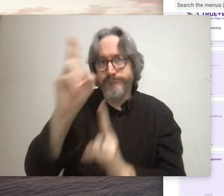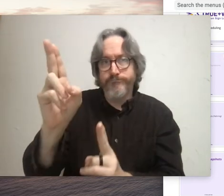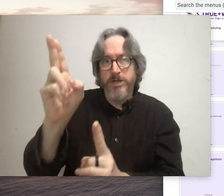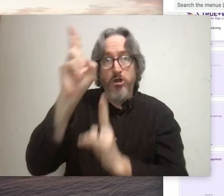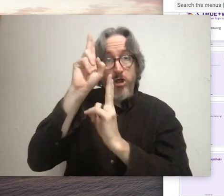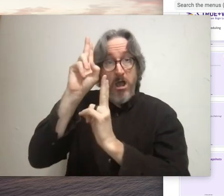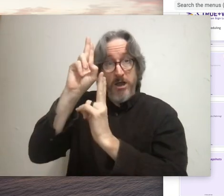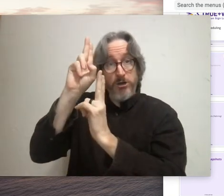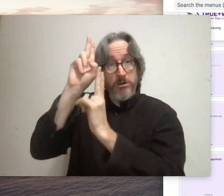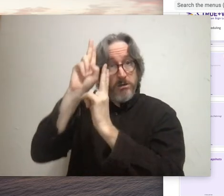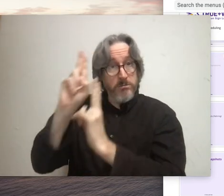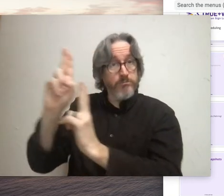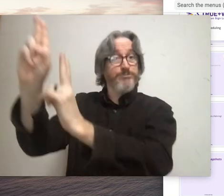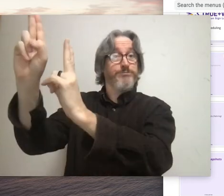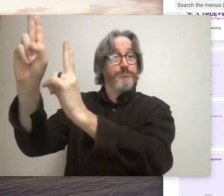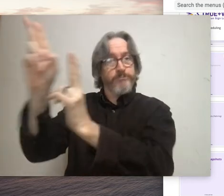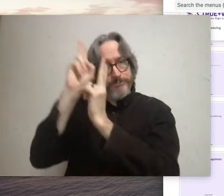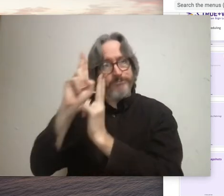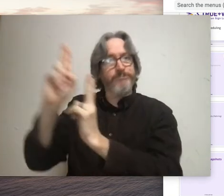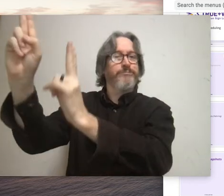or honor.